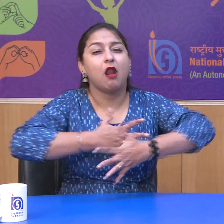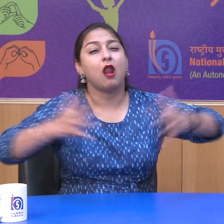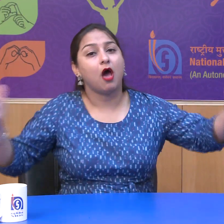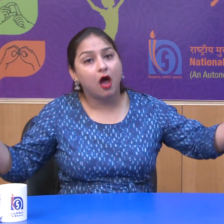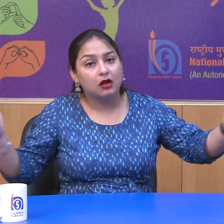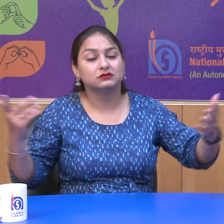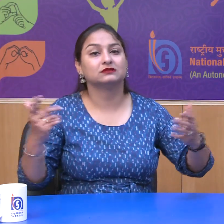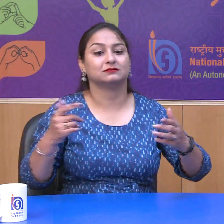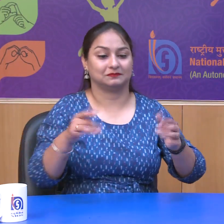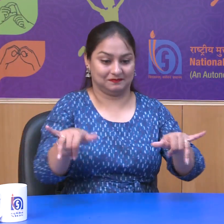but